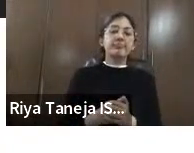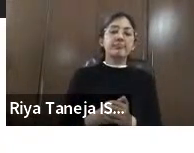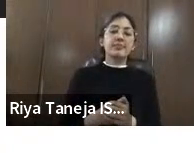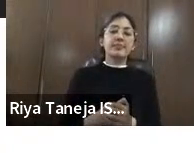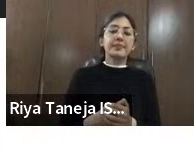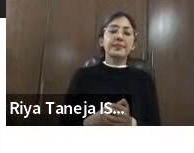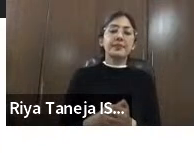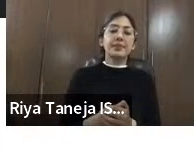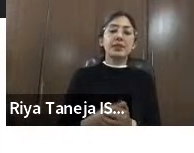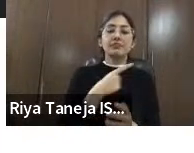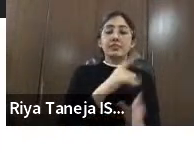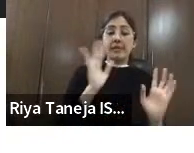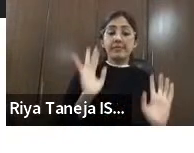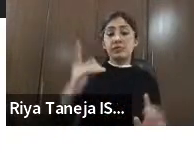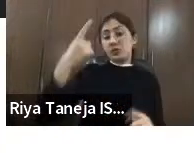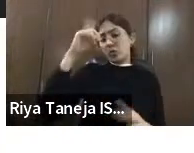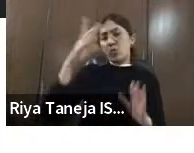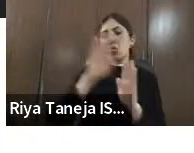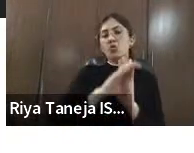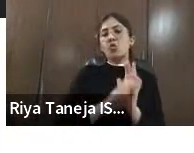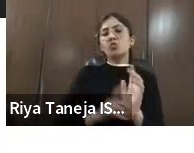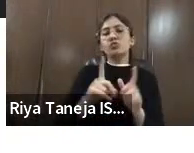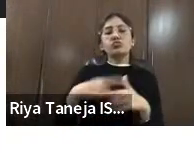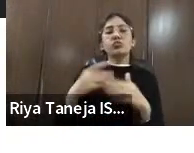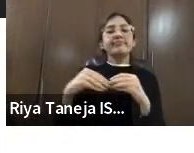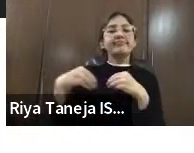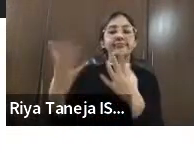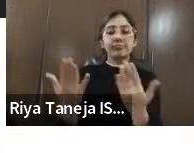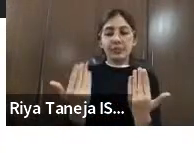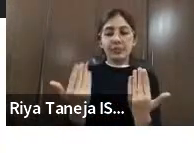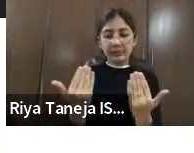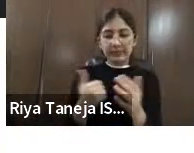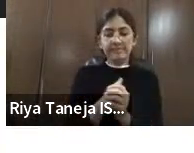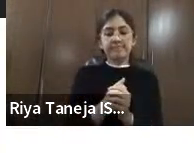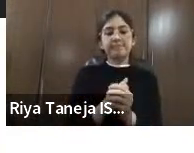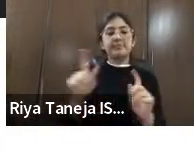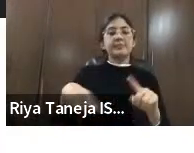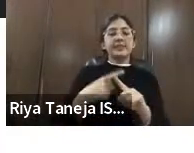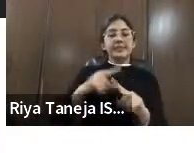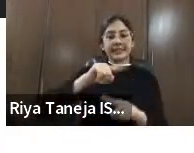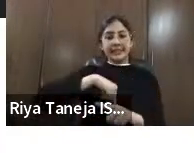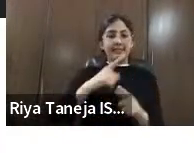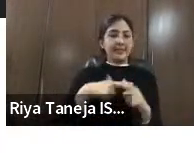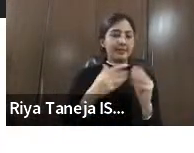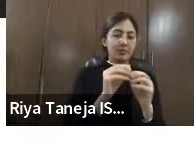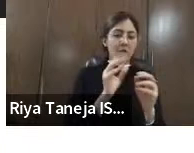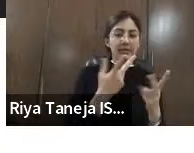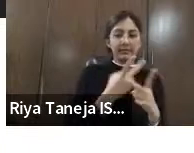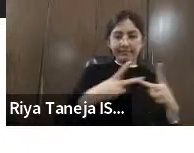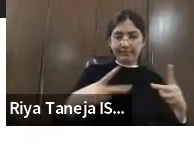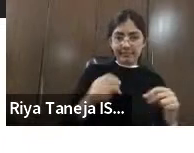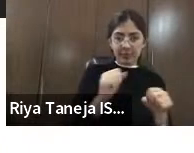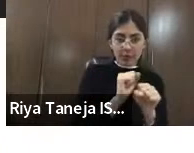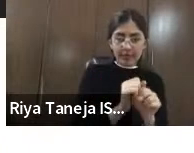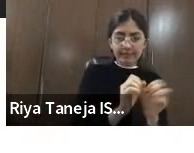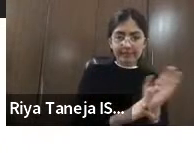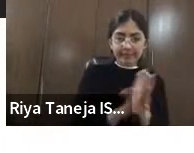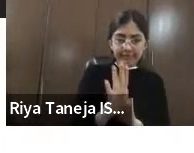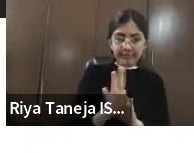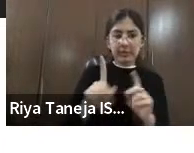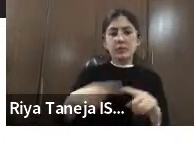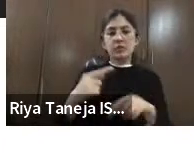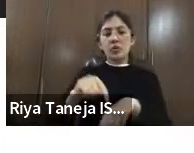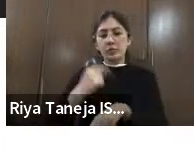on various job-oriented courses. Also, we emphasize on self-employment activities as job placement opportunities